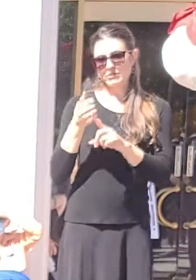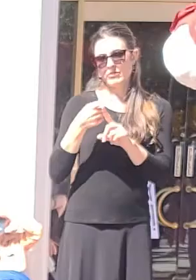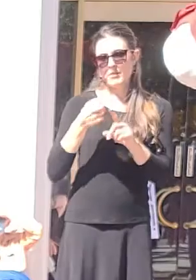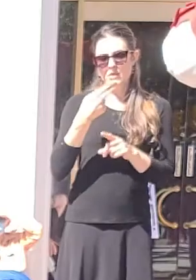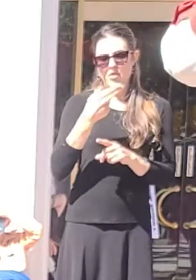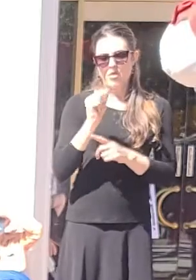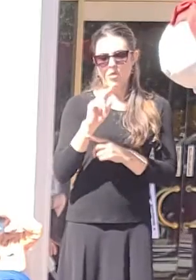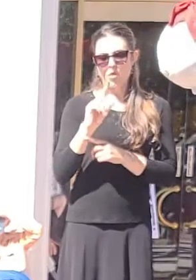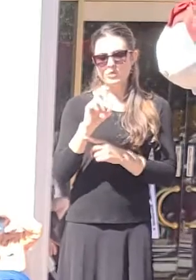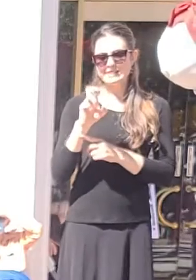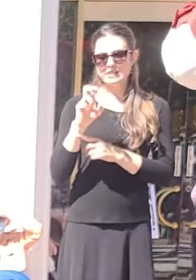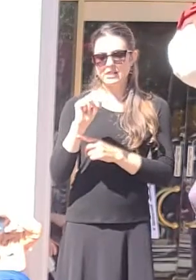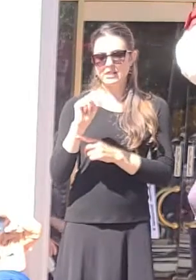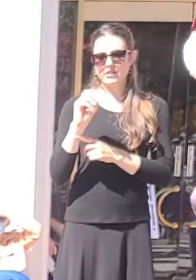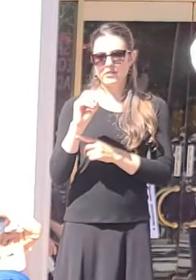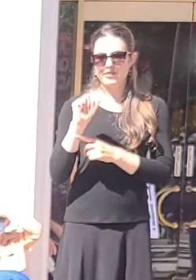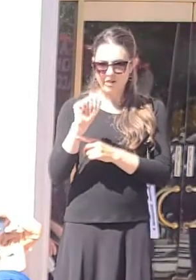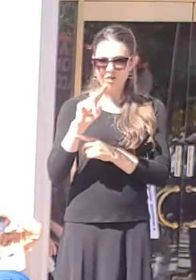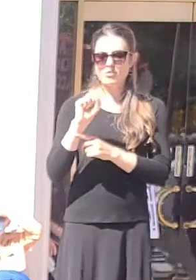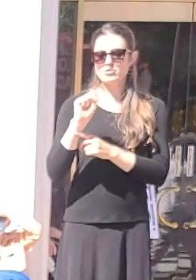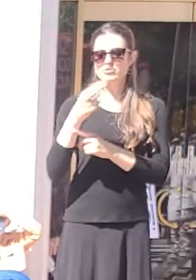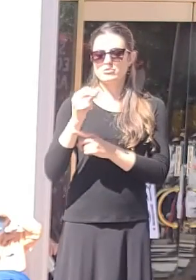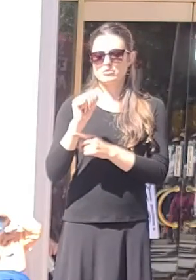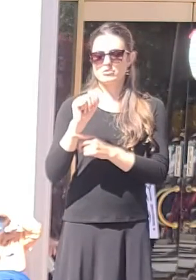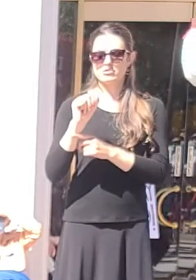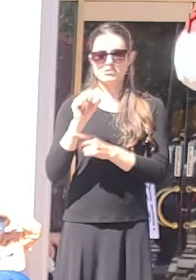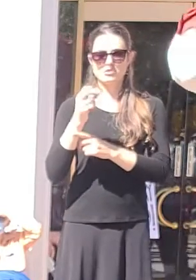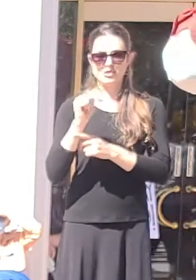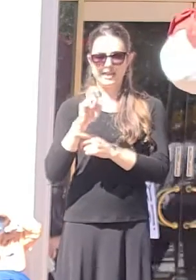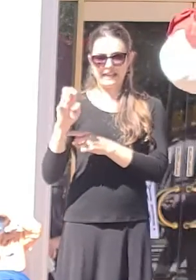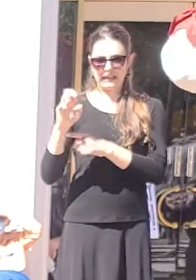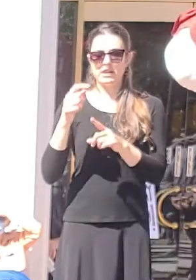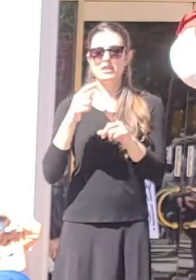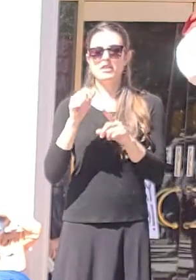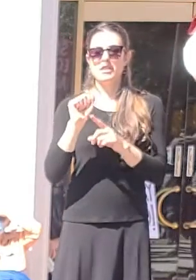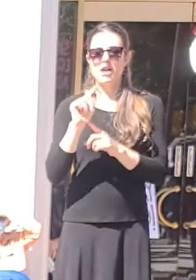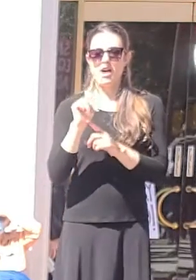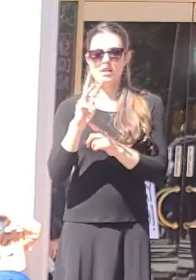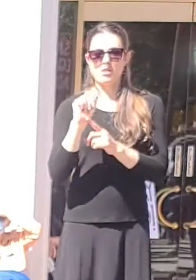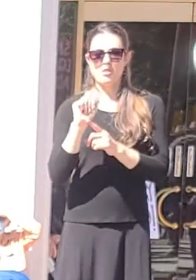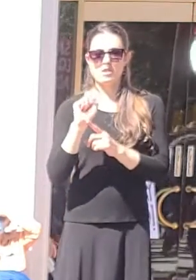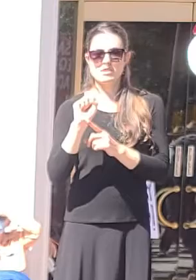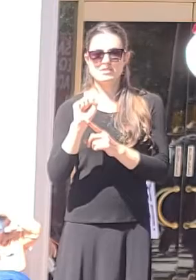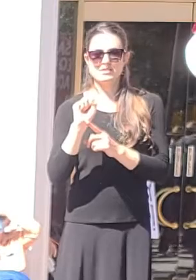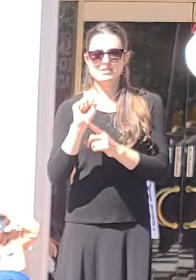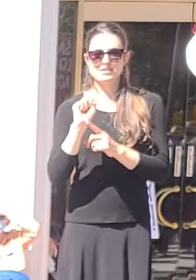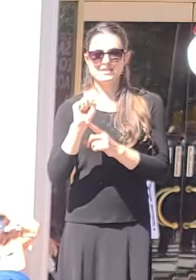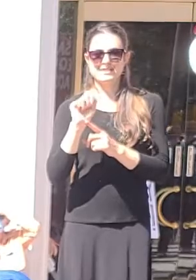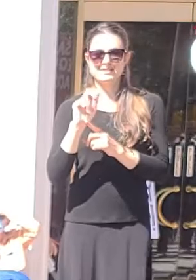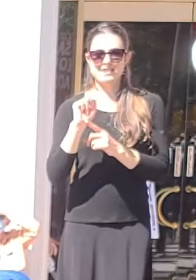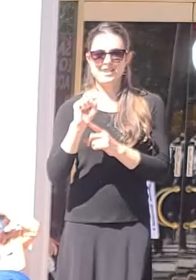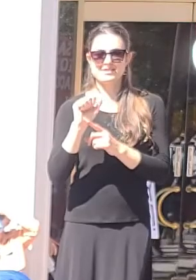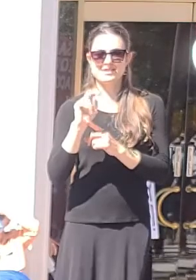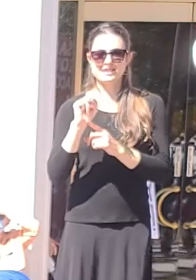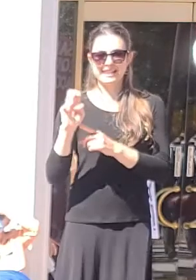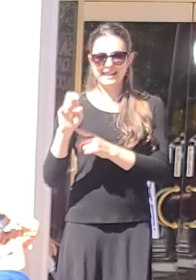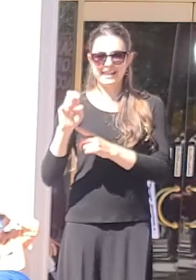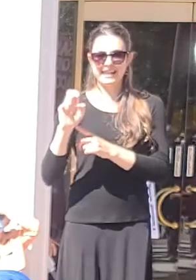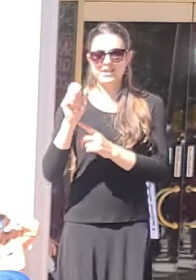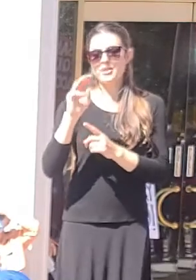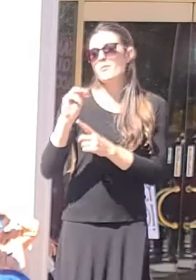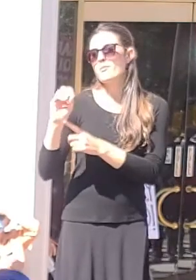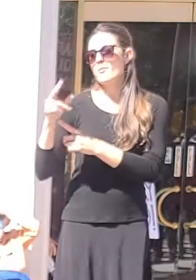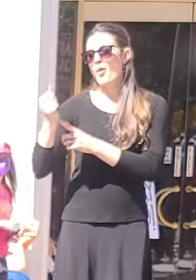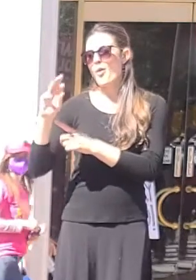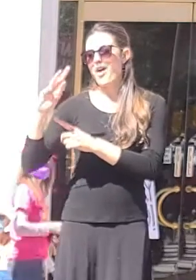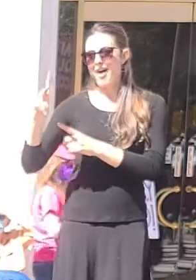Haudenosaunee from Akwesasne, Mohawk Nation, currently living and working in Ogapoge,